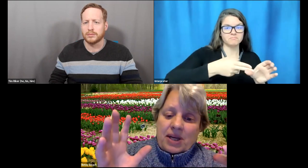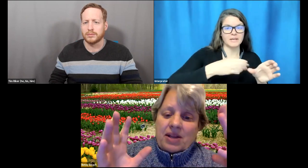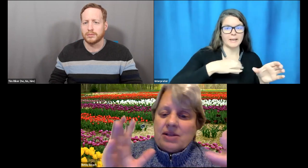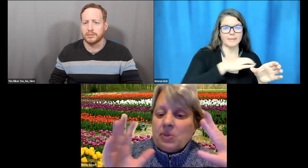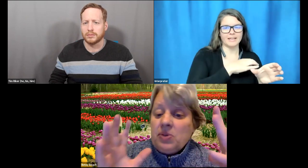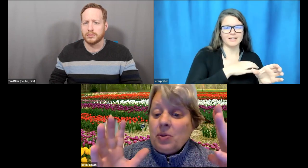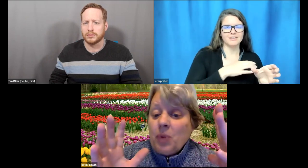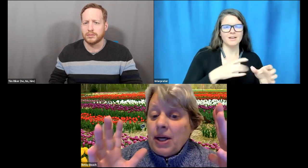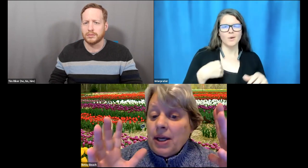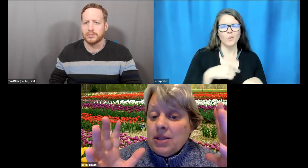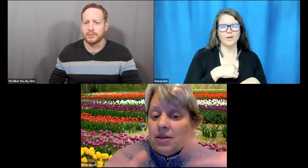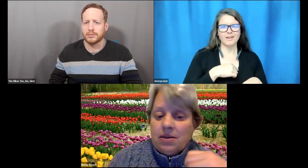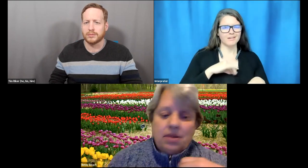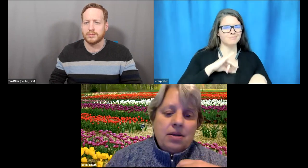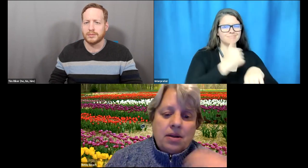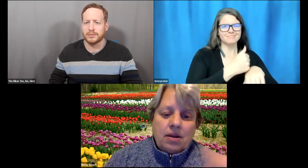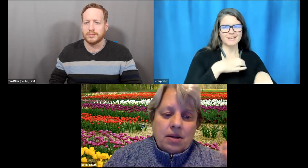that's mostly white.